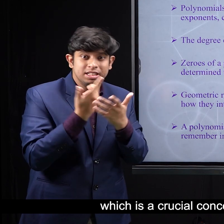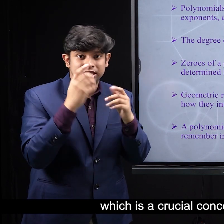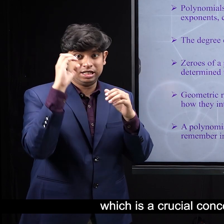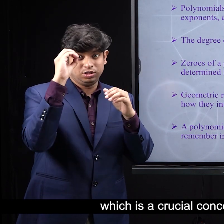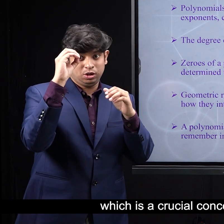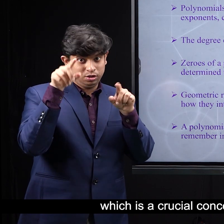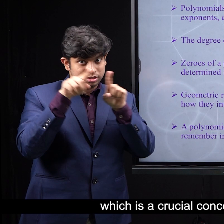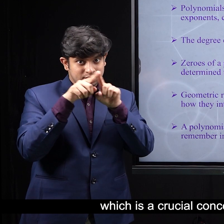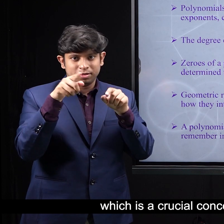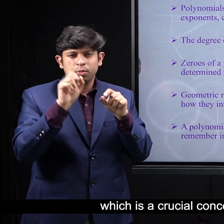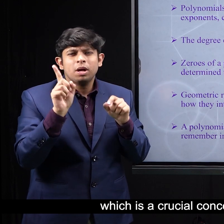algebra.